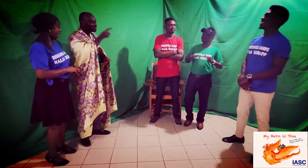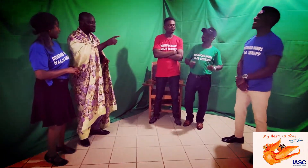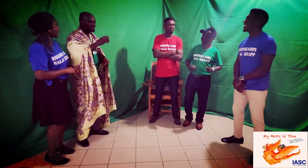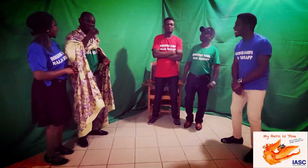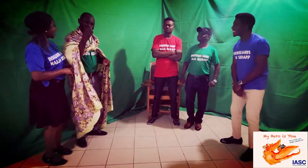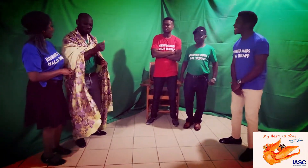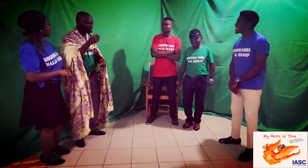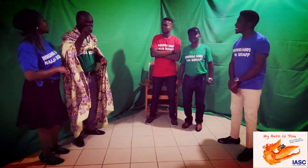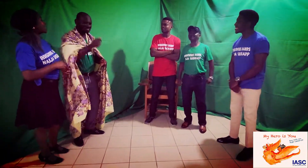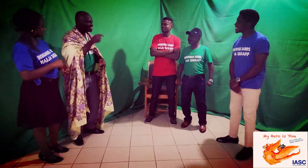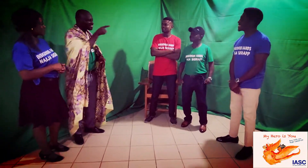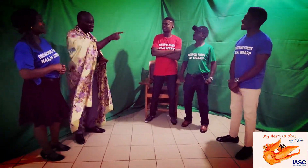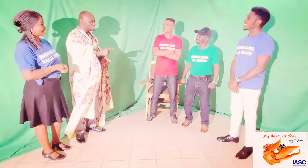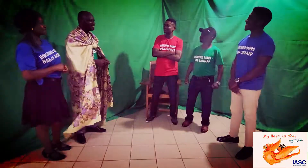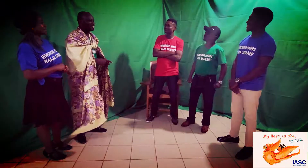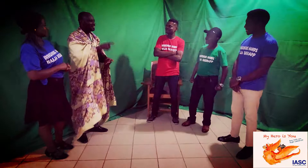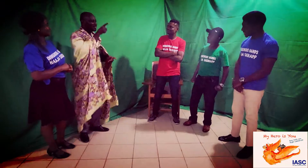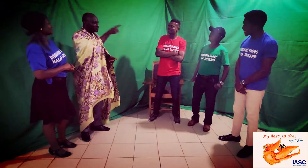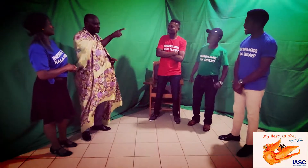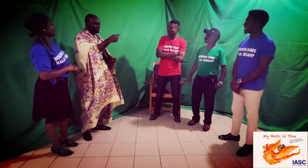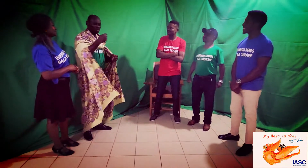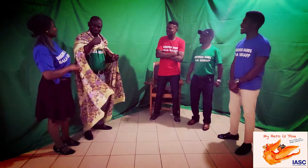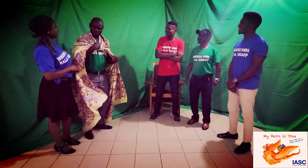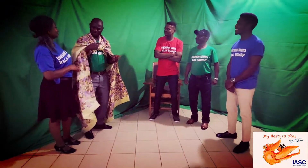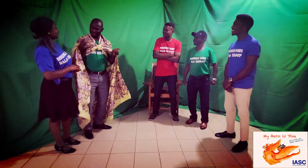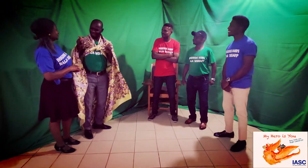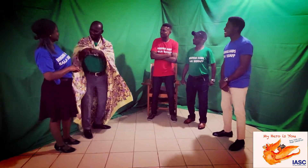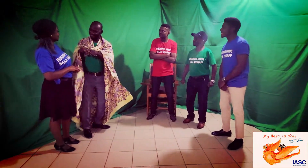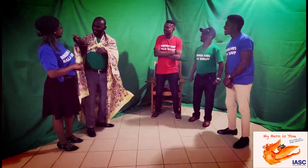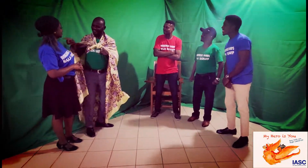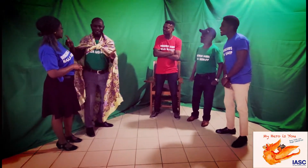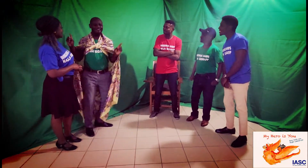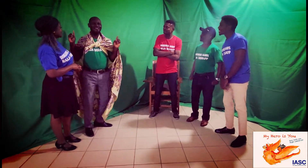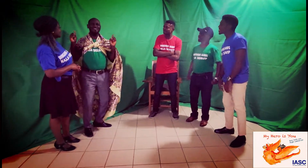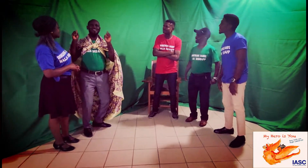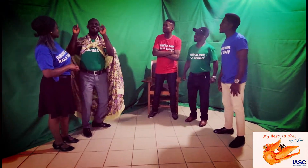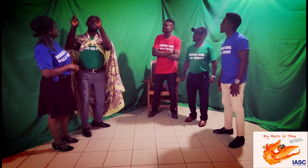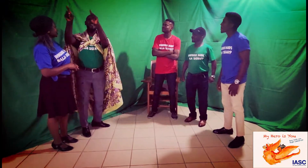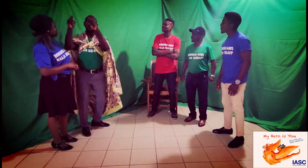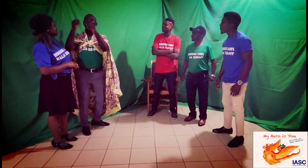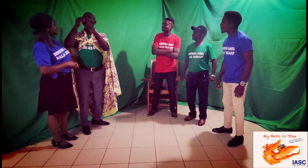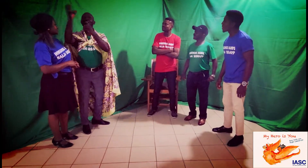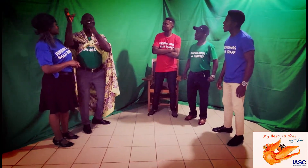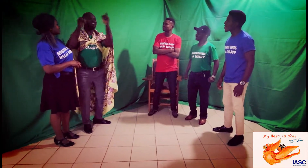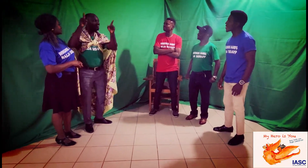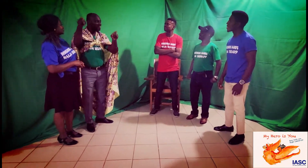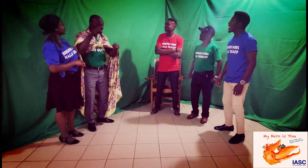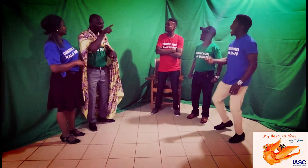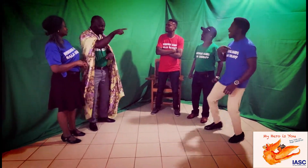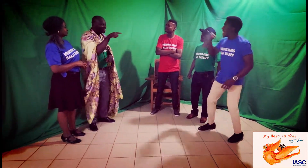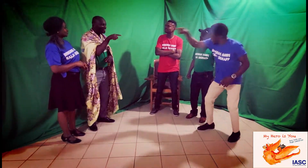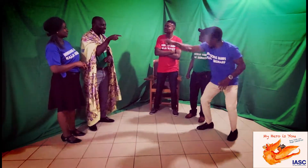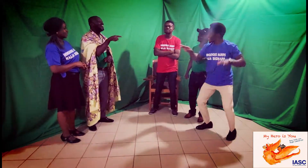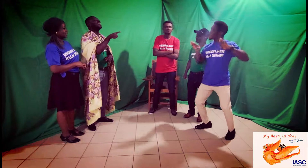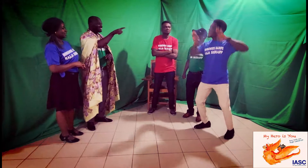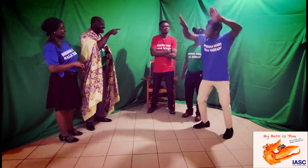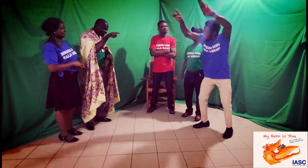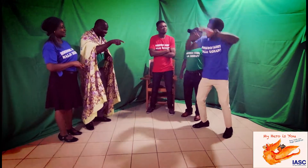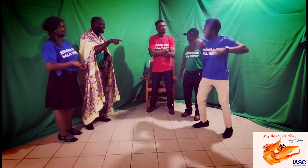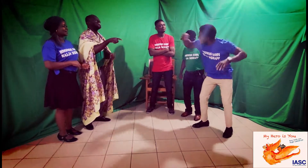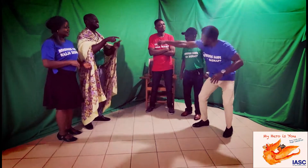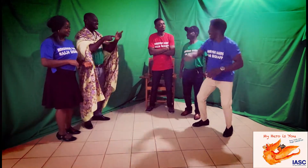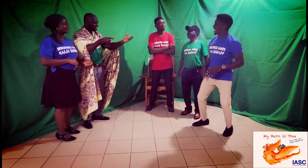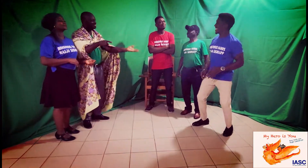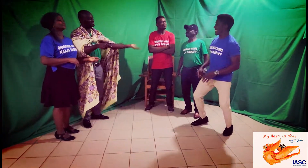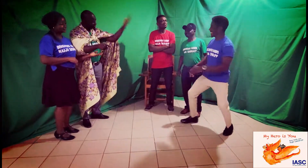Maybe I can help with that, said Ario. They can't see the coronavirus, but They can